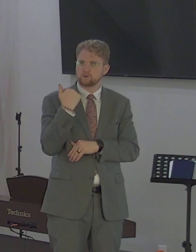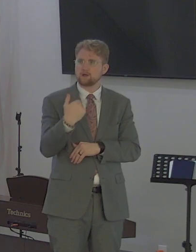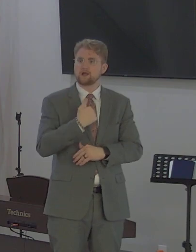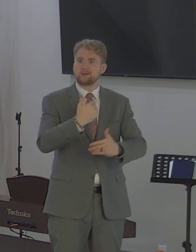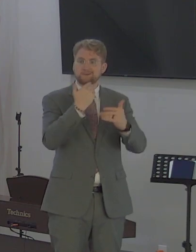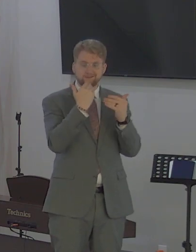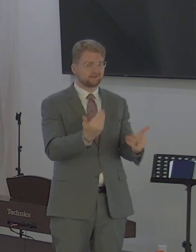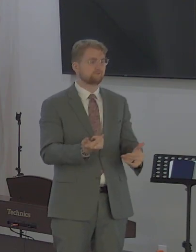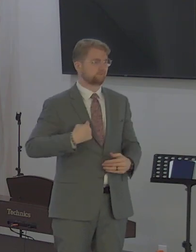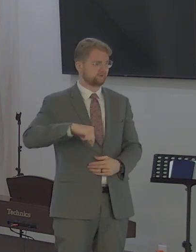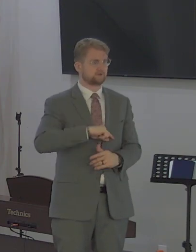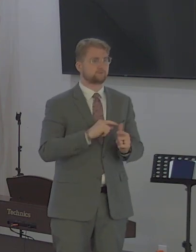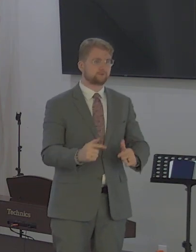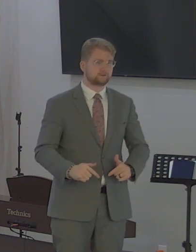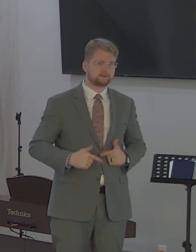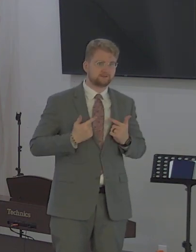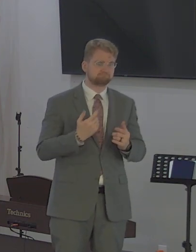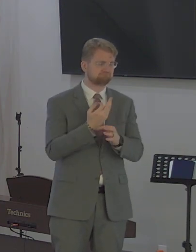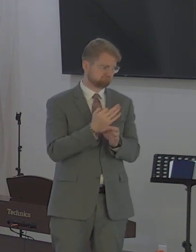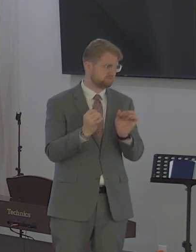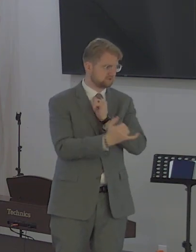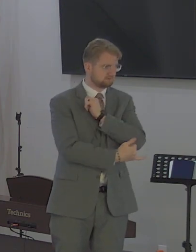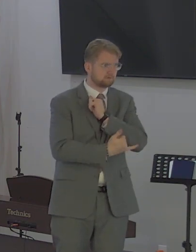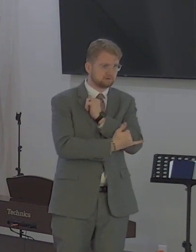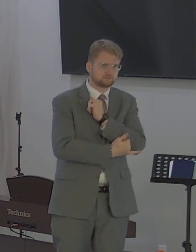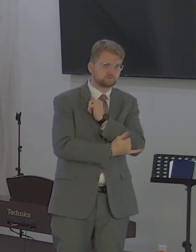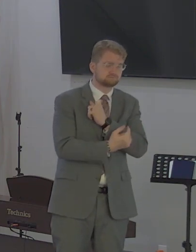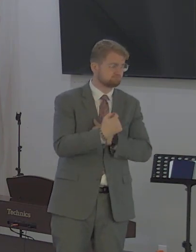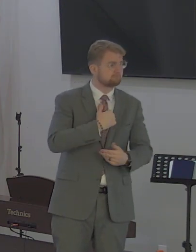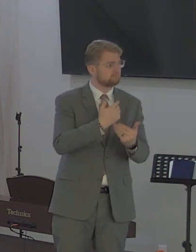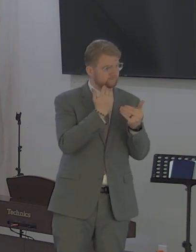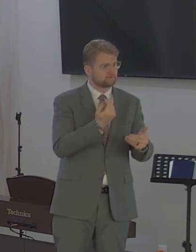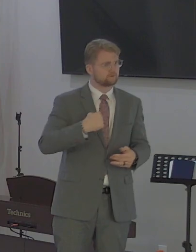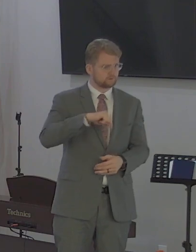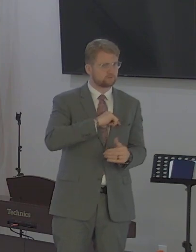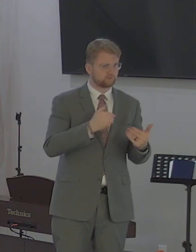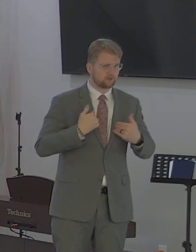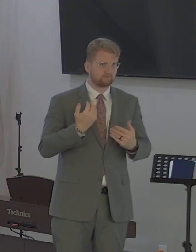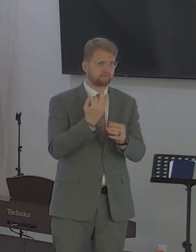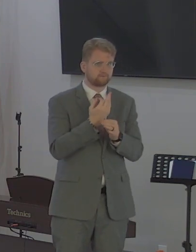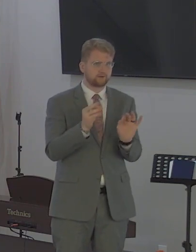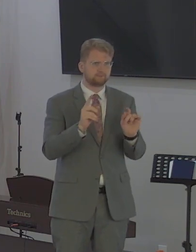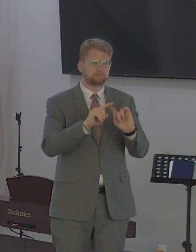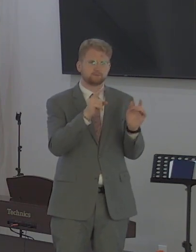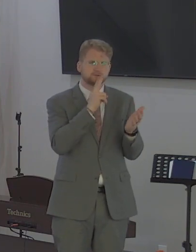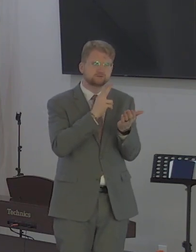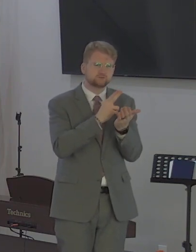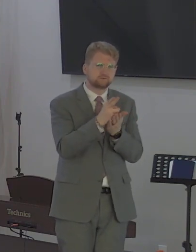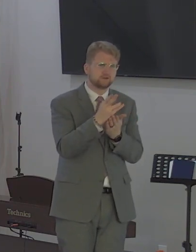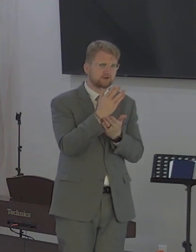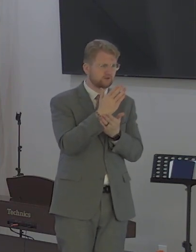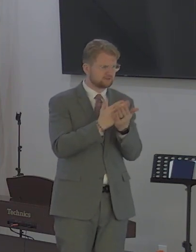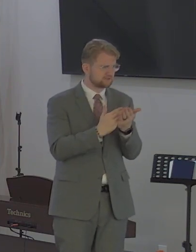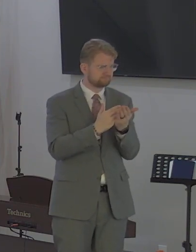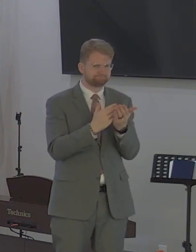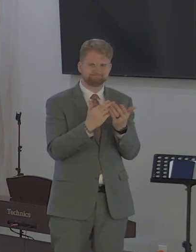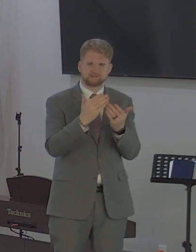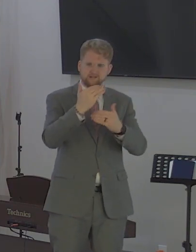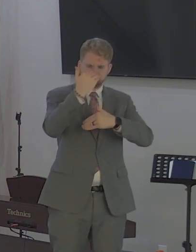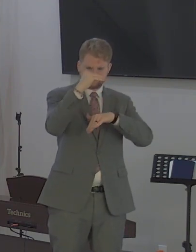free country. I'm thankful that we do have freedom. But truthfully, there are some limitations to that freedom,